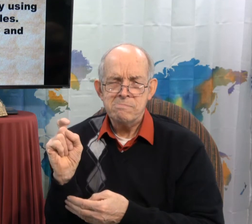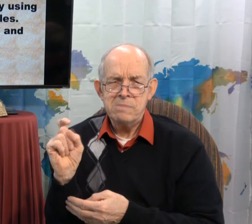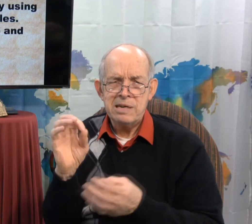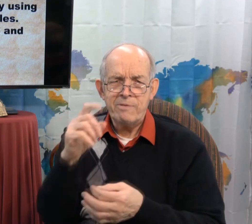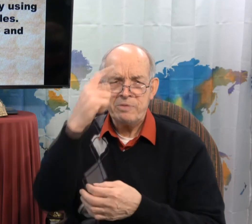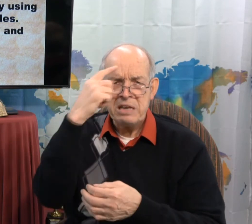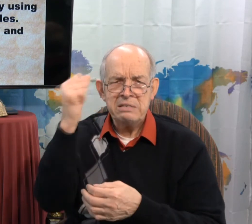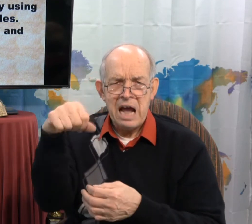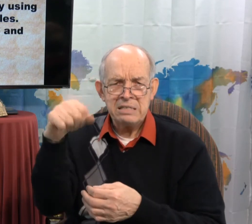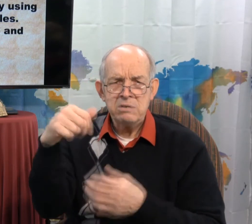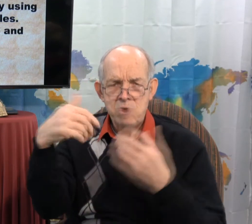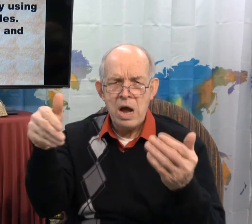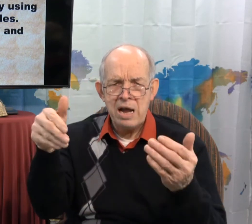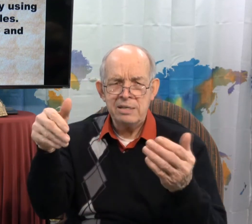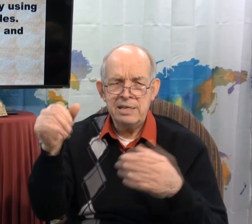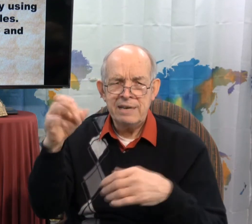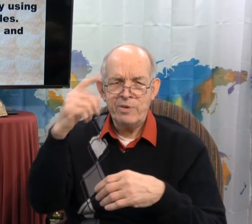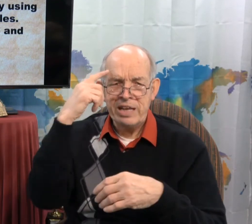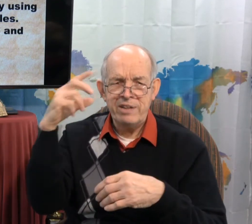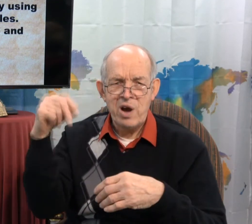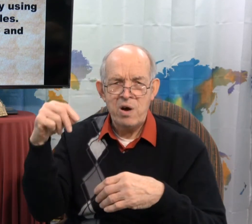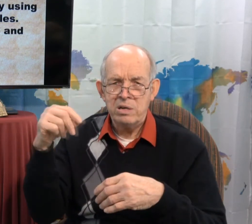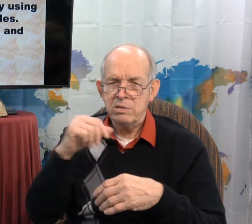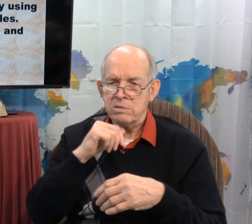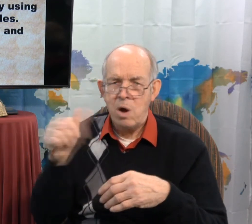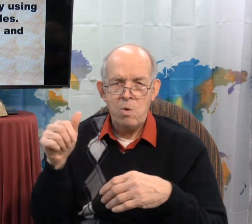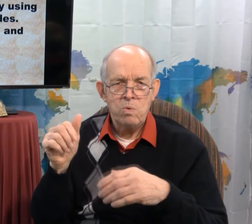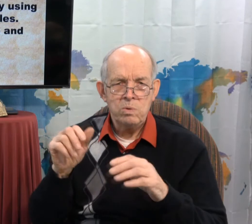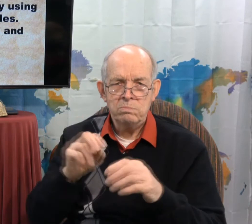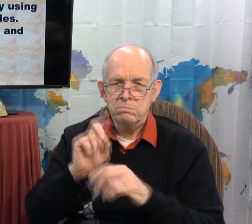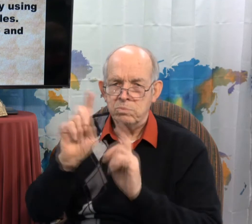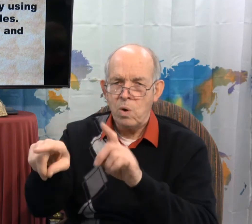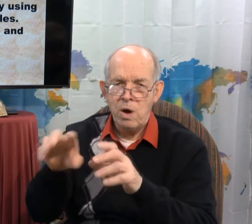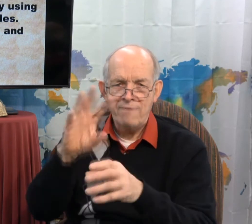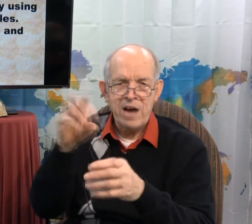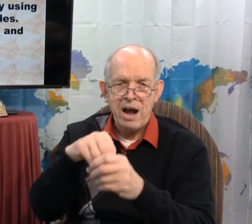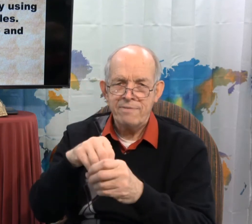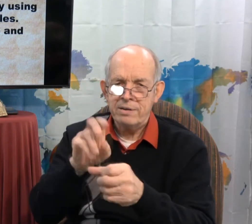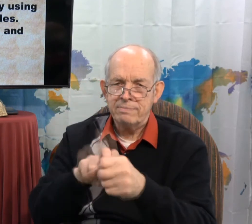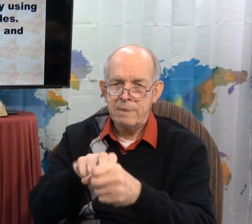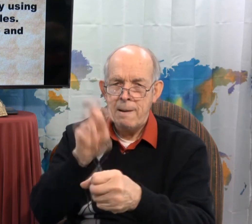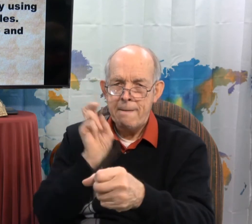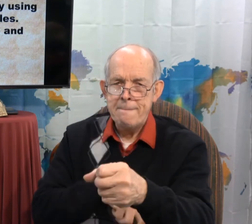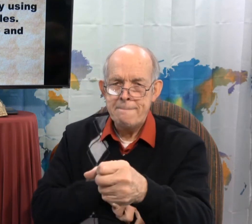others. If you think yes, go ahead. If you think no, don't. Go above.